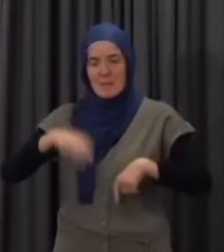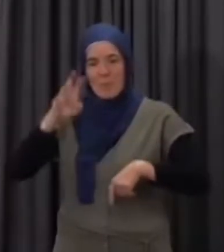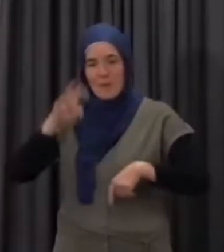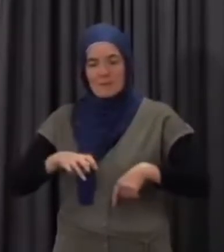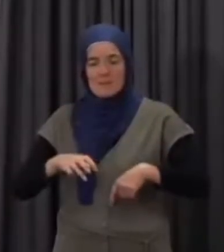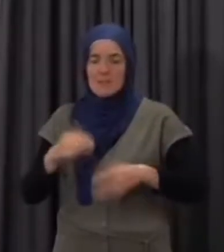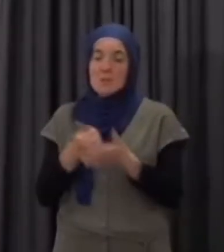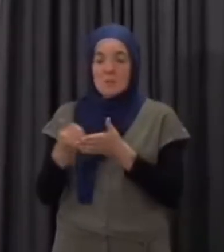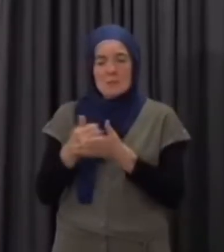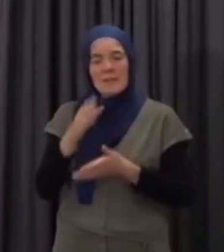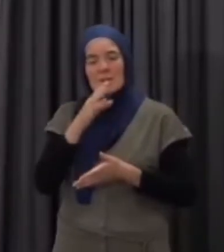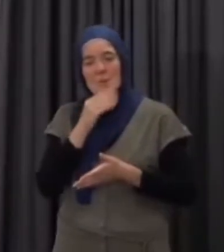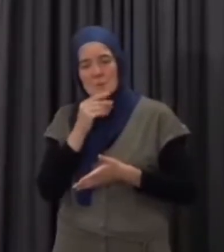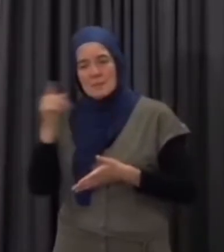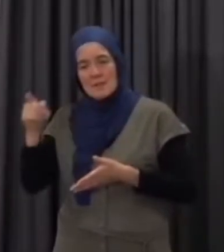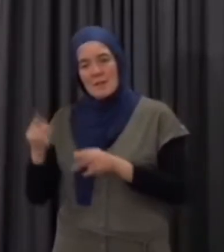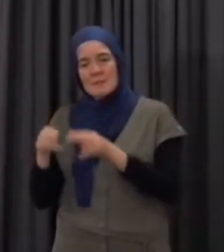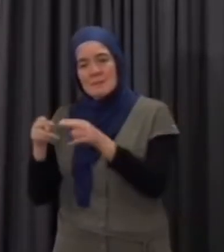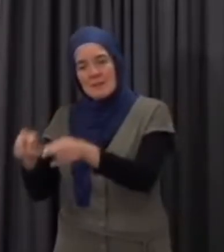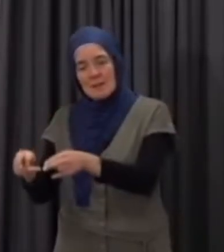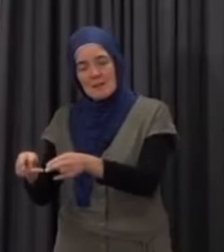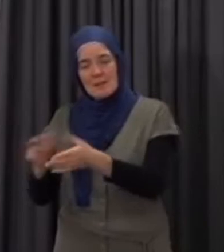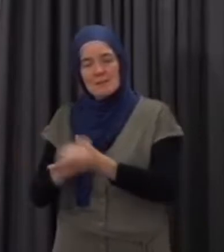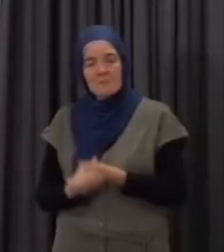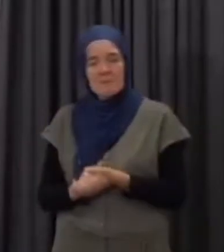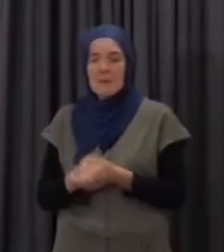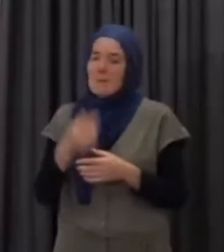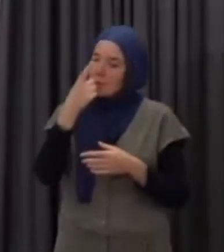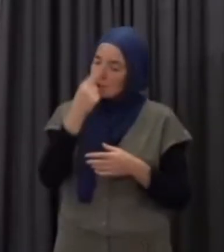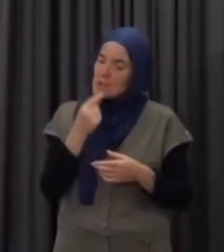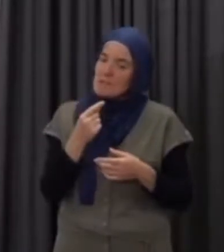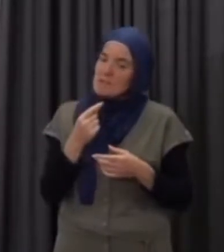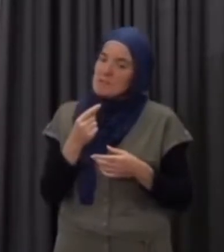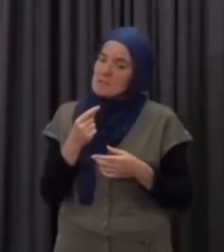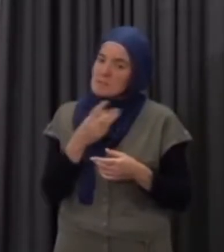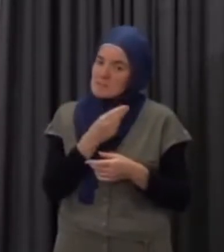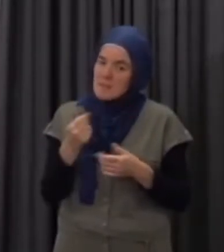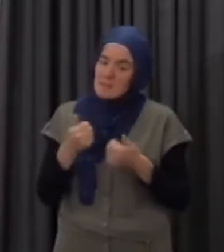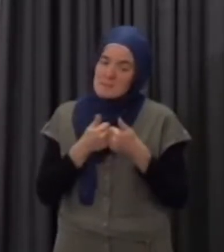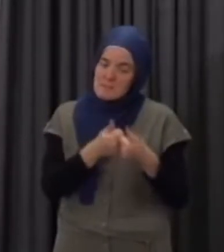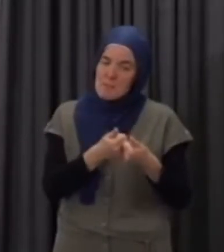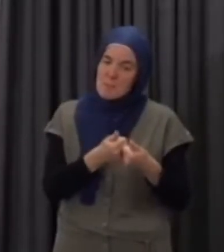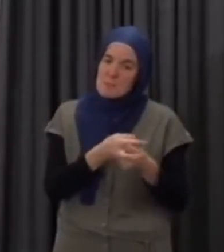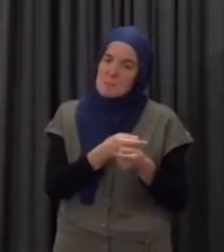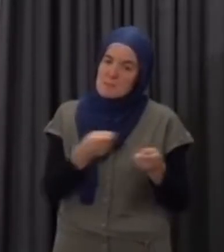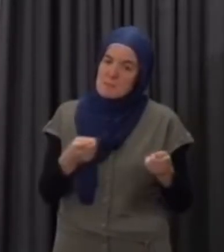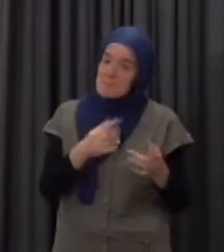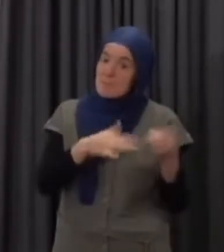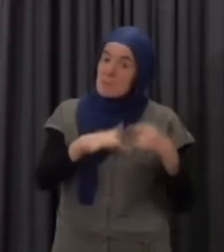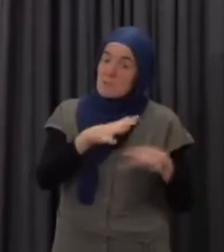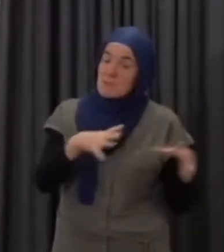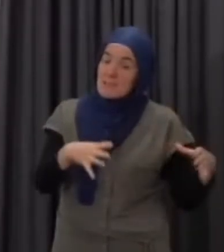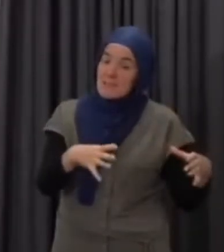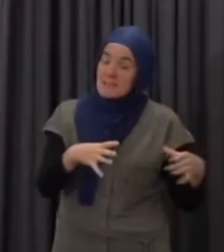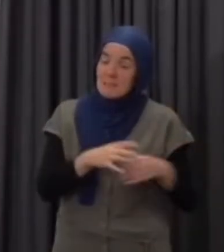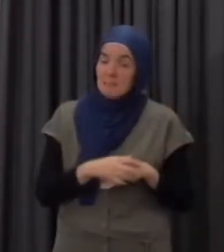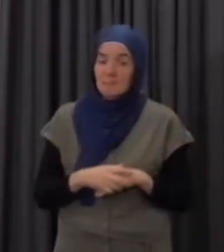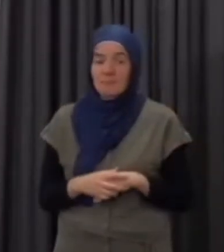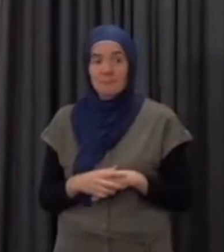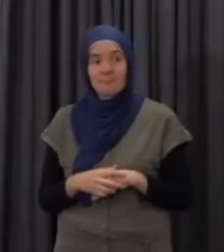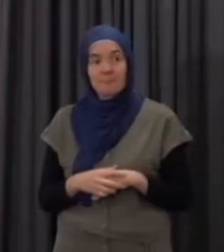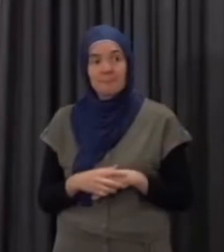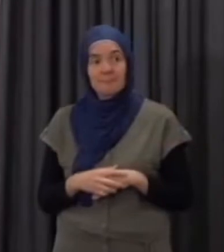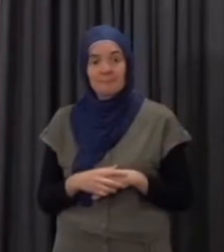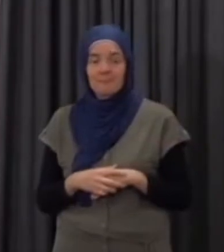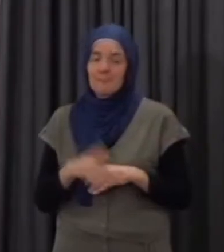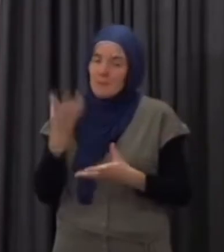a hospital context, actually there is a level of support that can be provided from that, as well as general oxygen supply within the community environment. So as